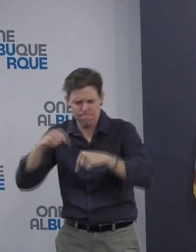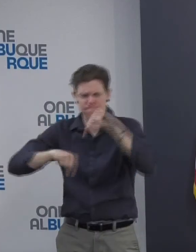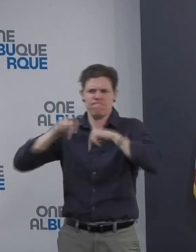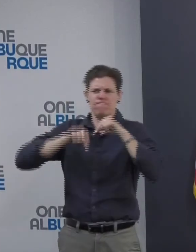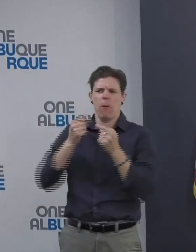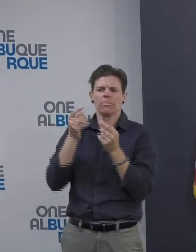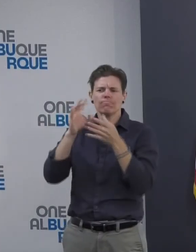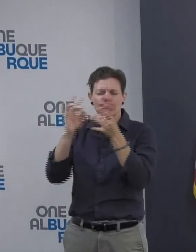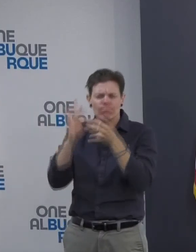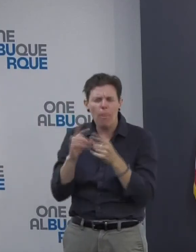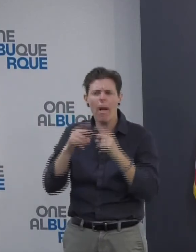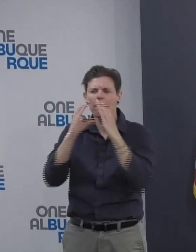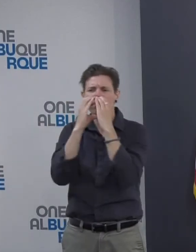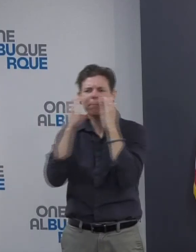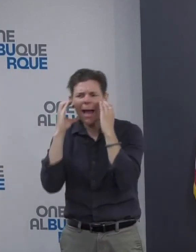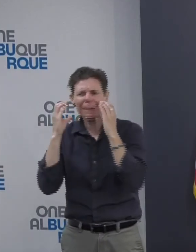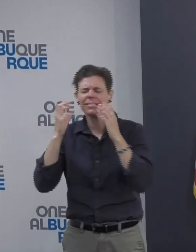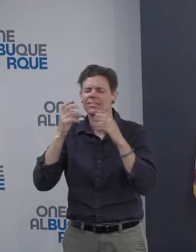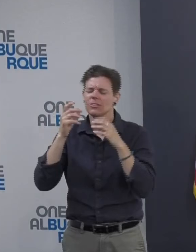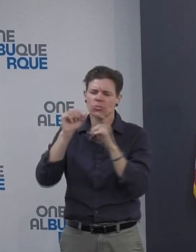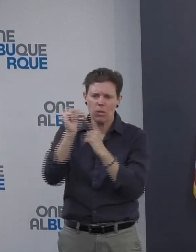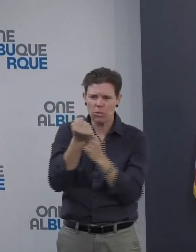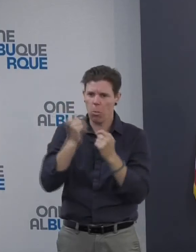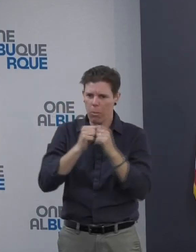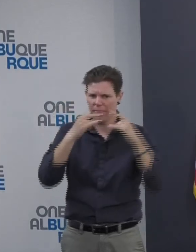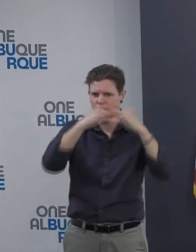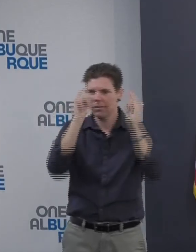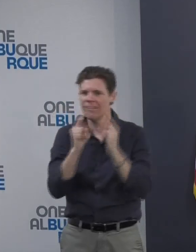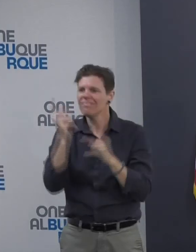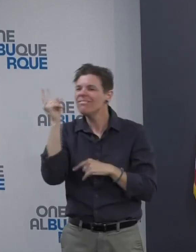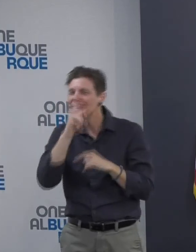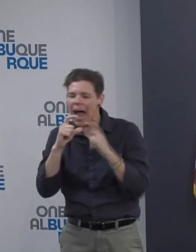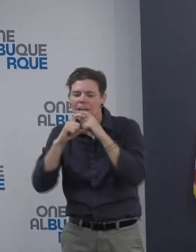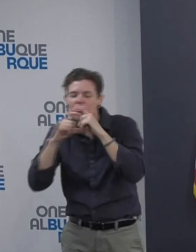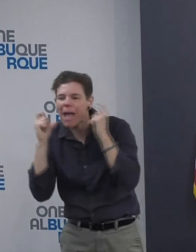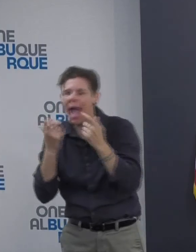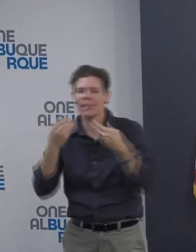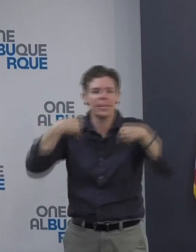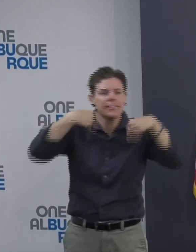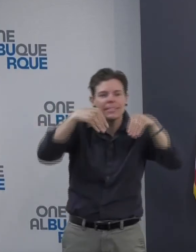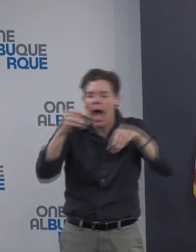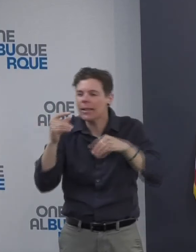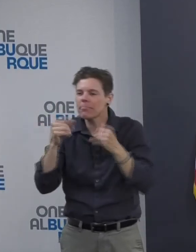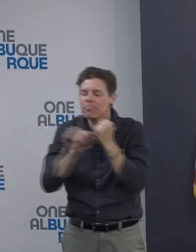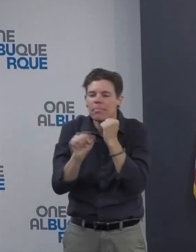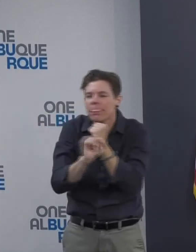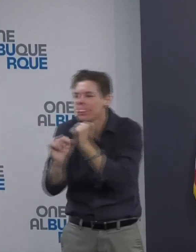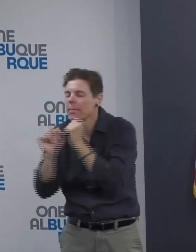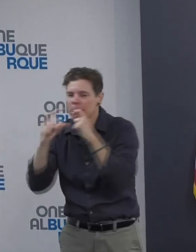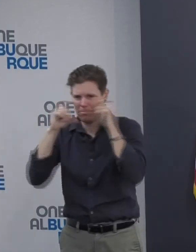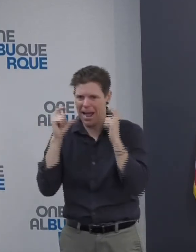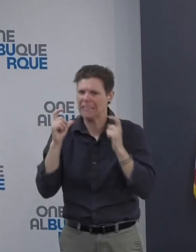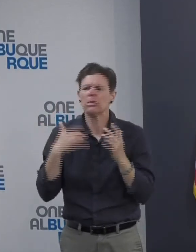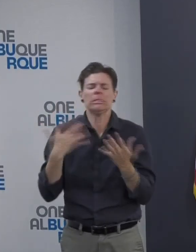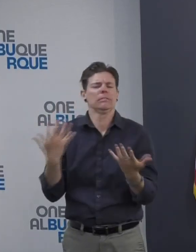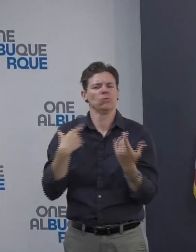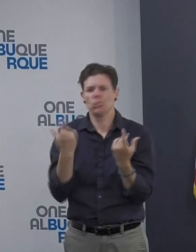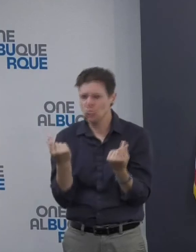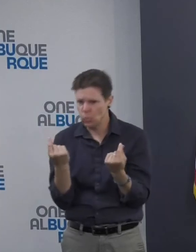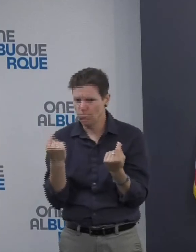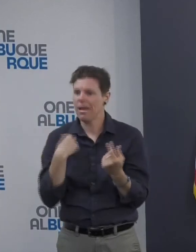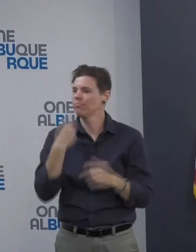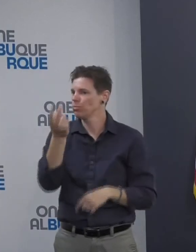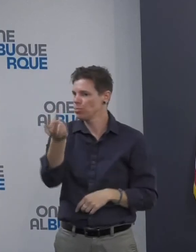check in on what's going on with these over the weekend, and so we did that. We responded at 2 locations, one on Montgomery and